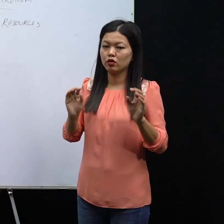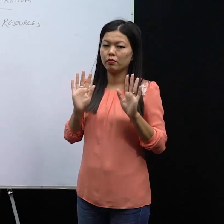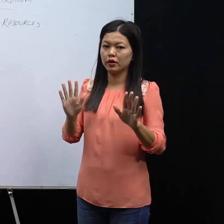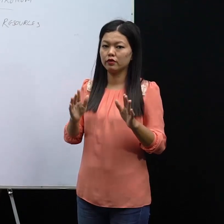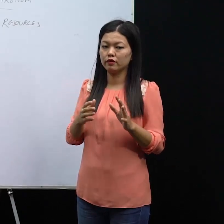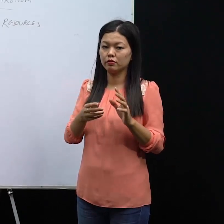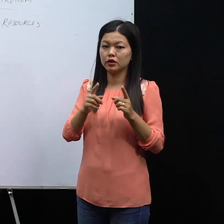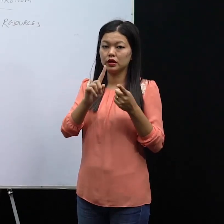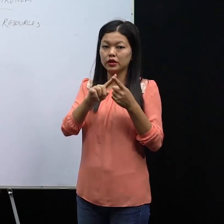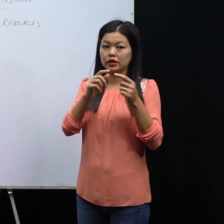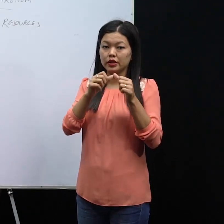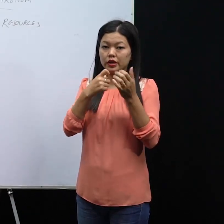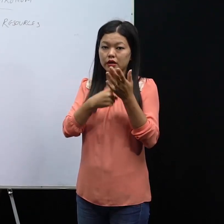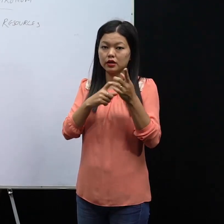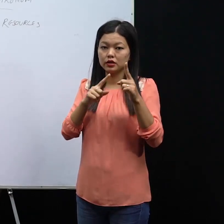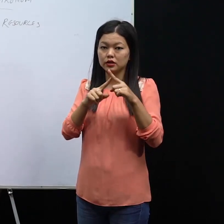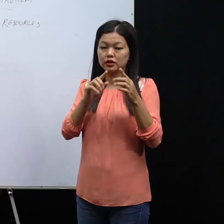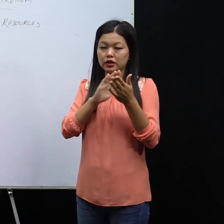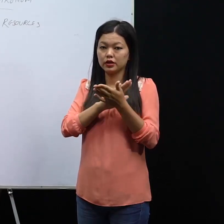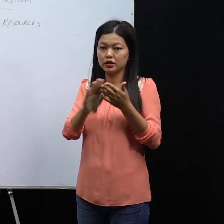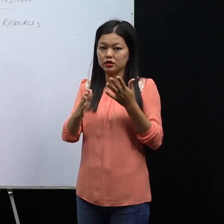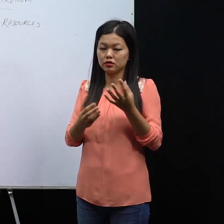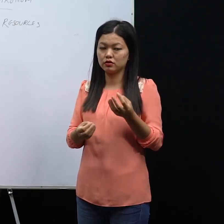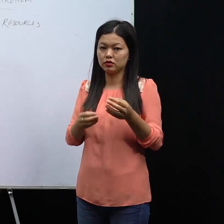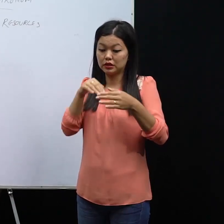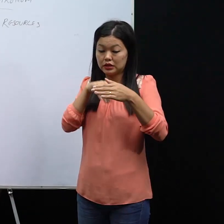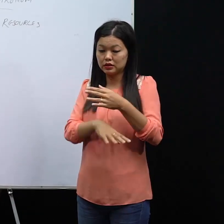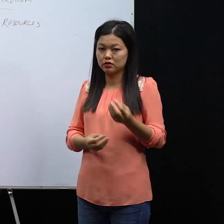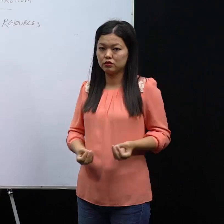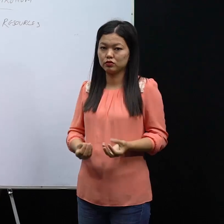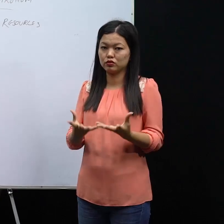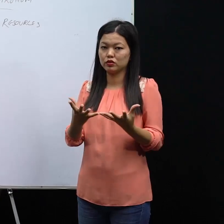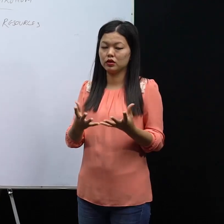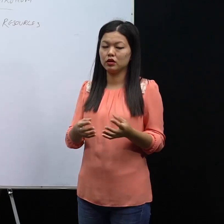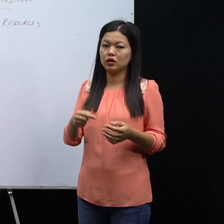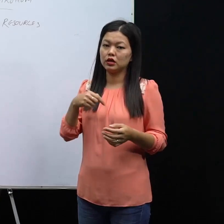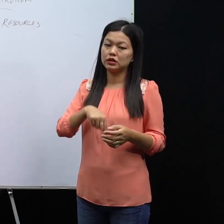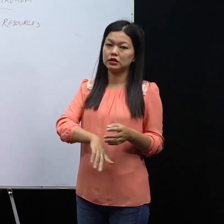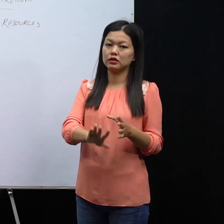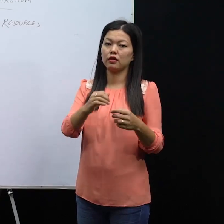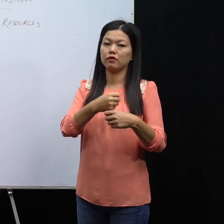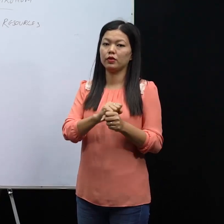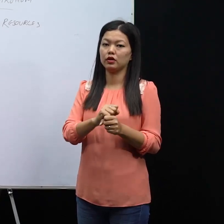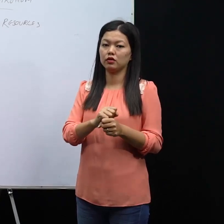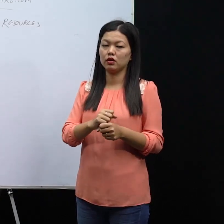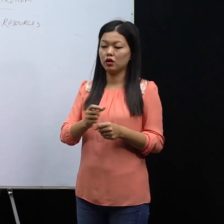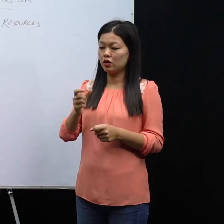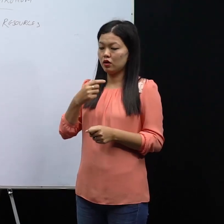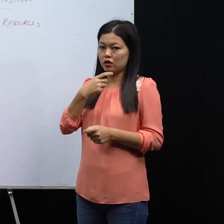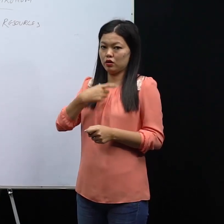something that nature provides us to meet our basic needs, to support life, right?